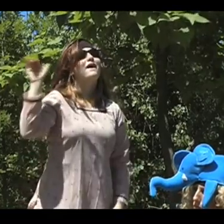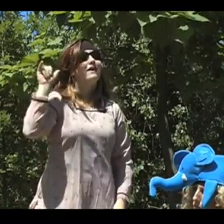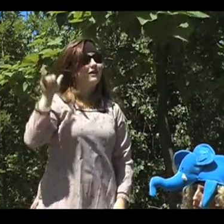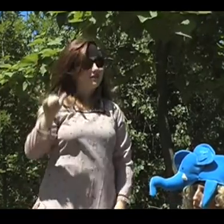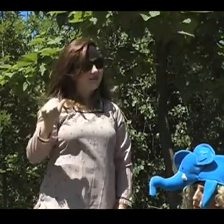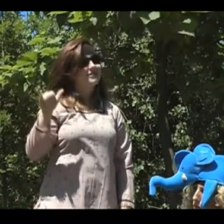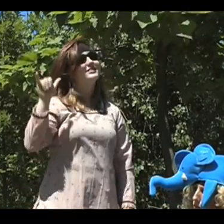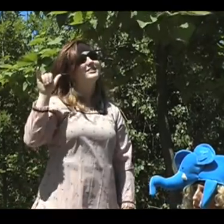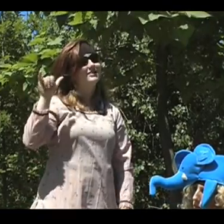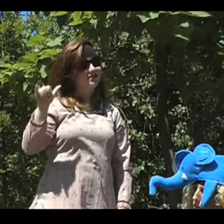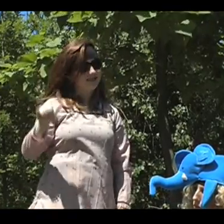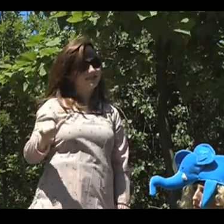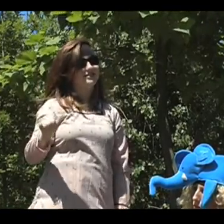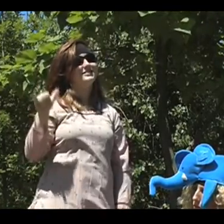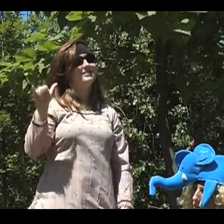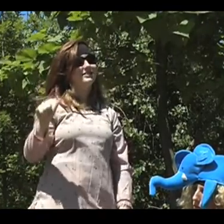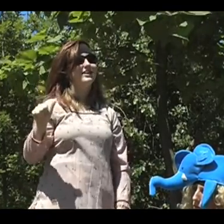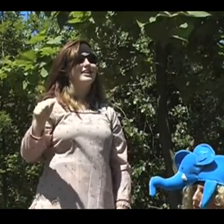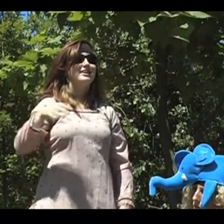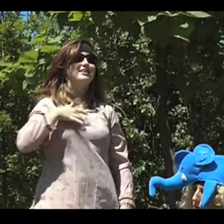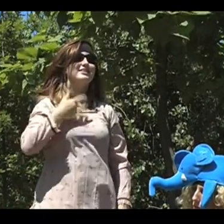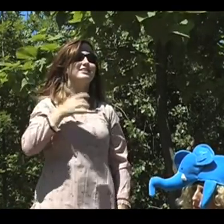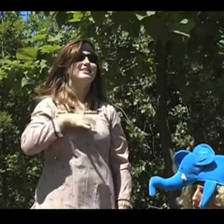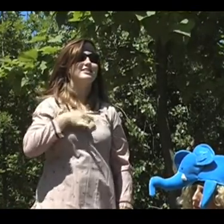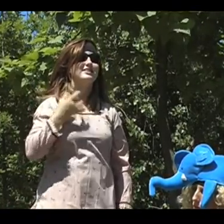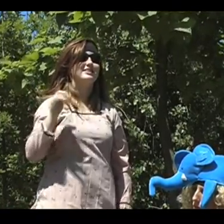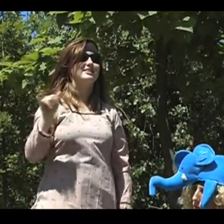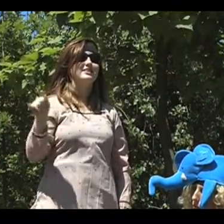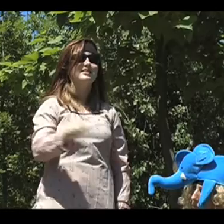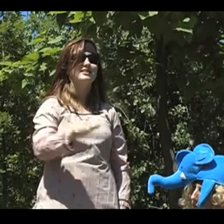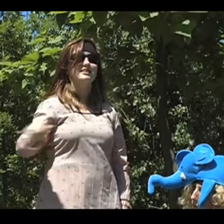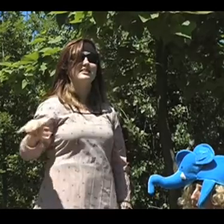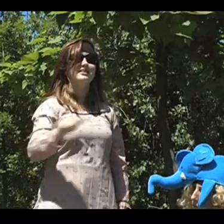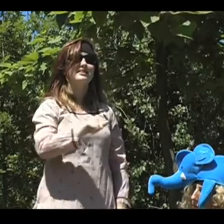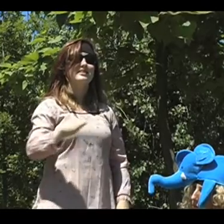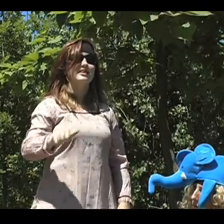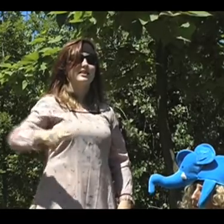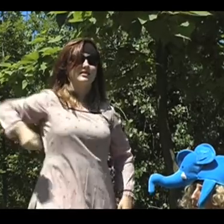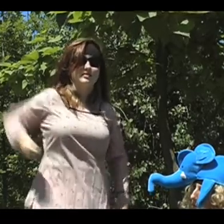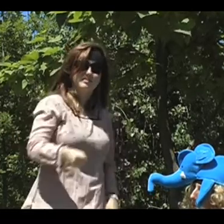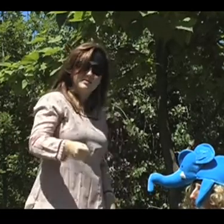Oh, I see. An elephant, it feels like a